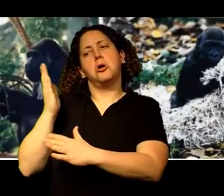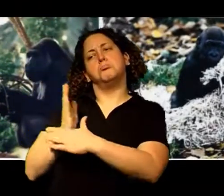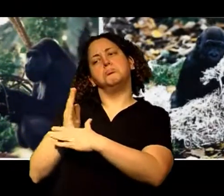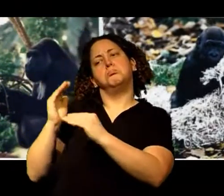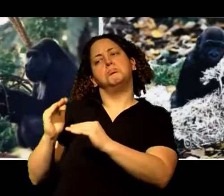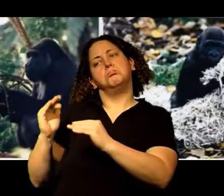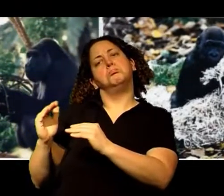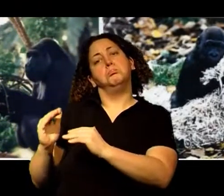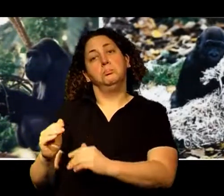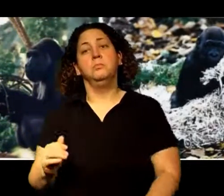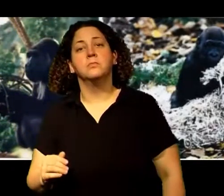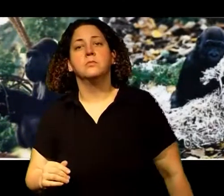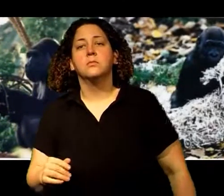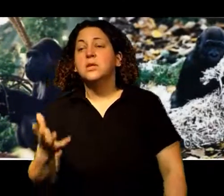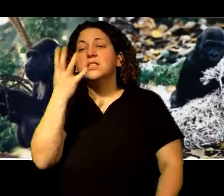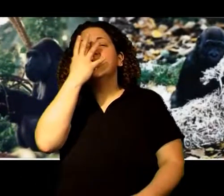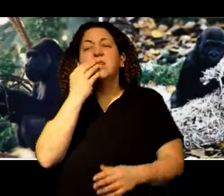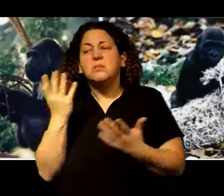but in low trees.